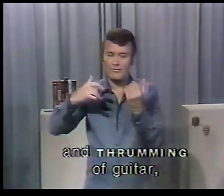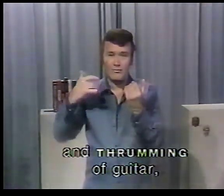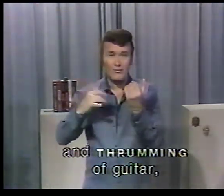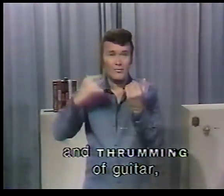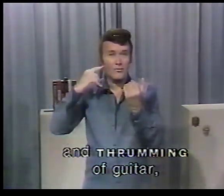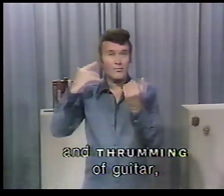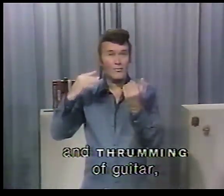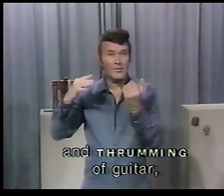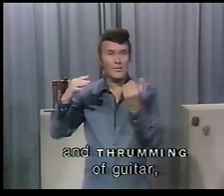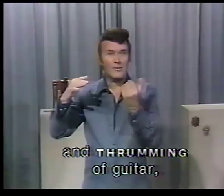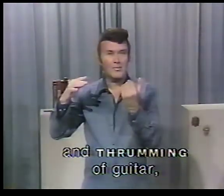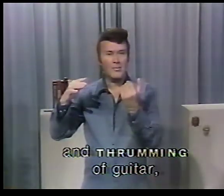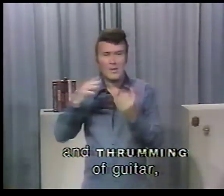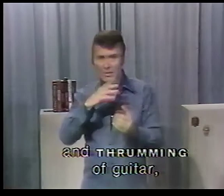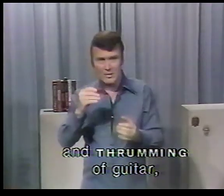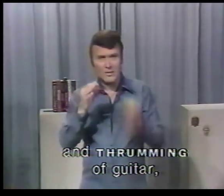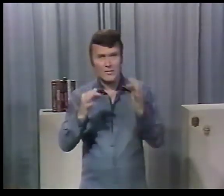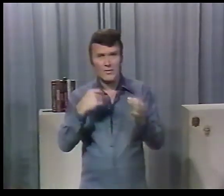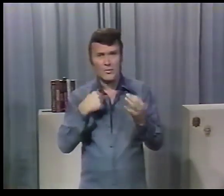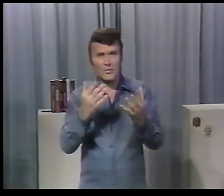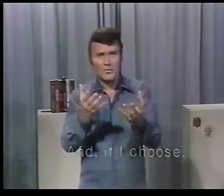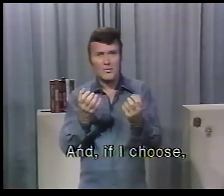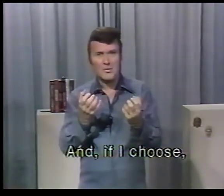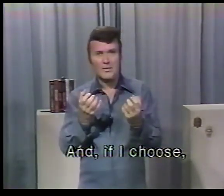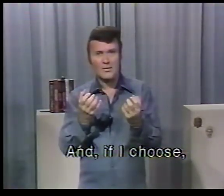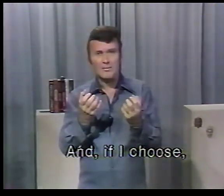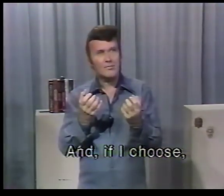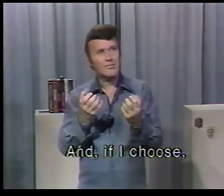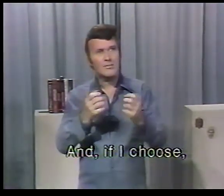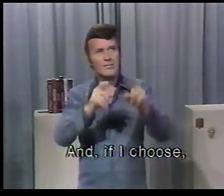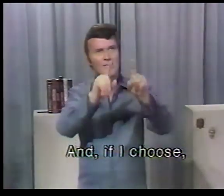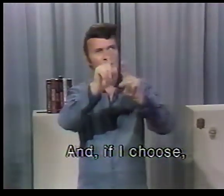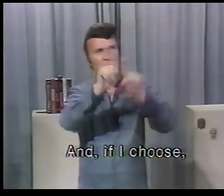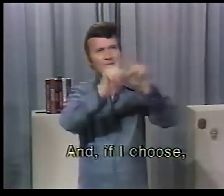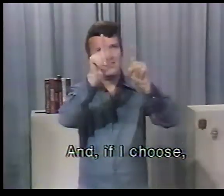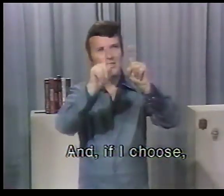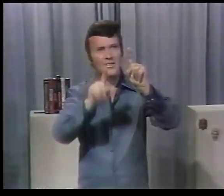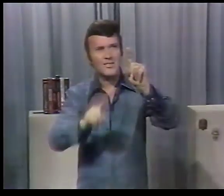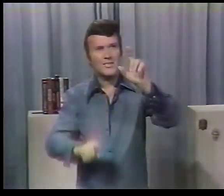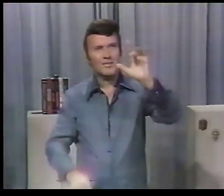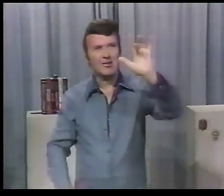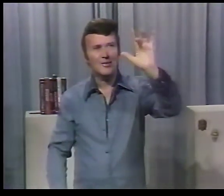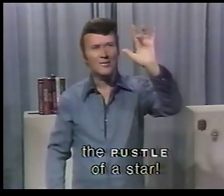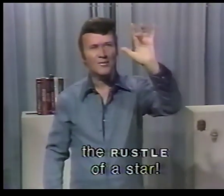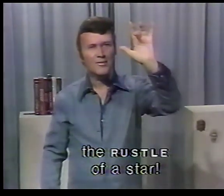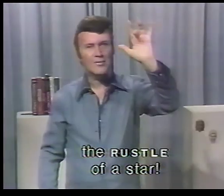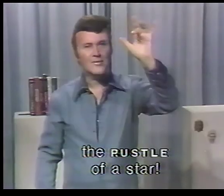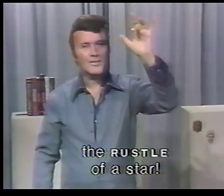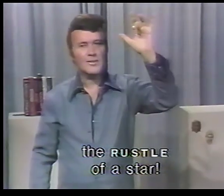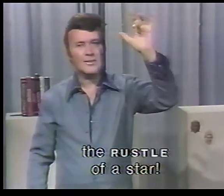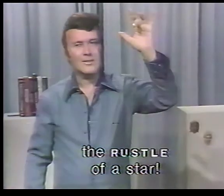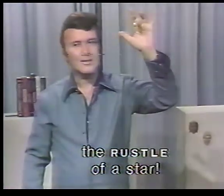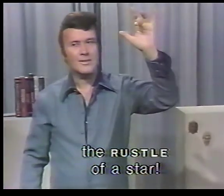and thrumming of guitar, and if I choose, the rustle of a